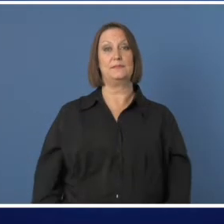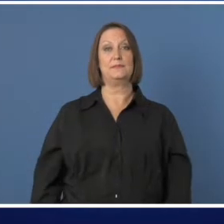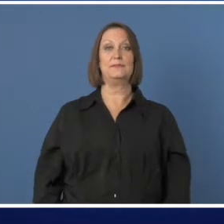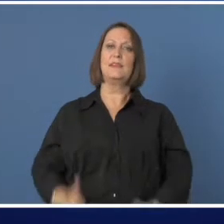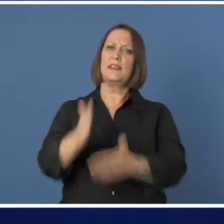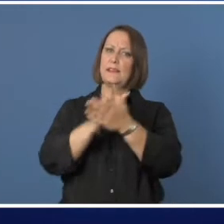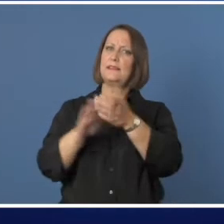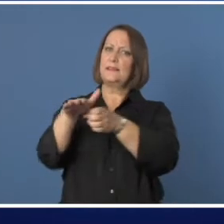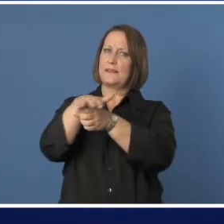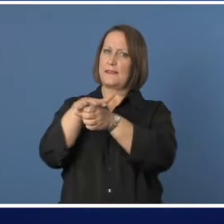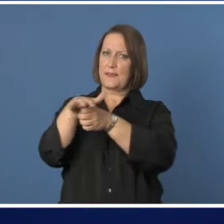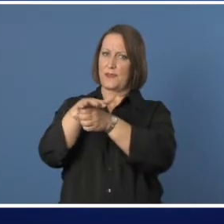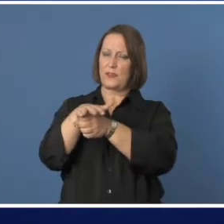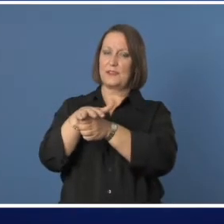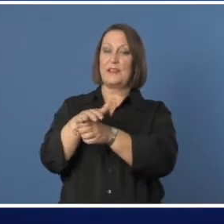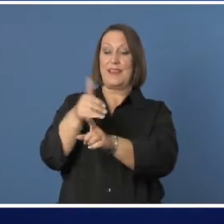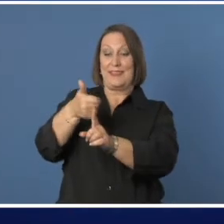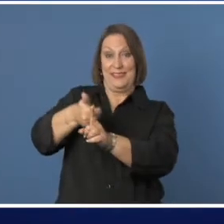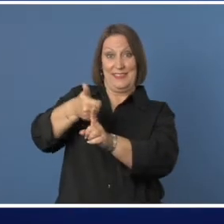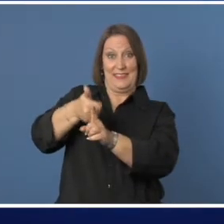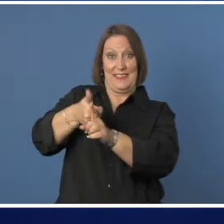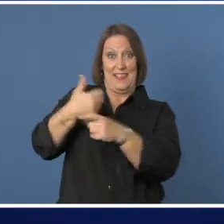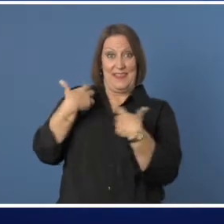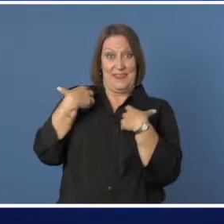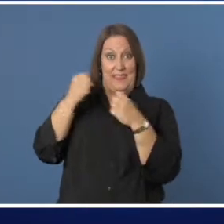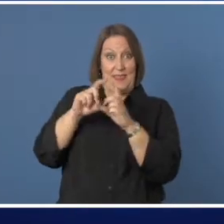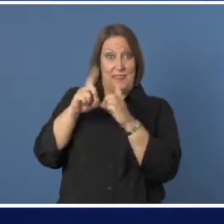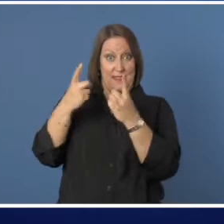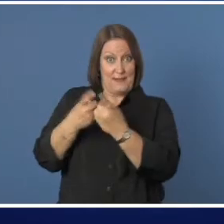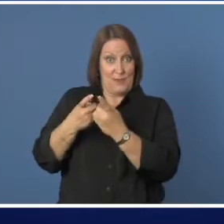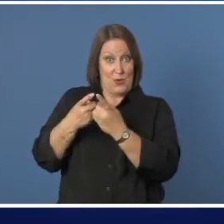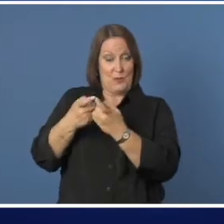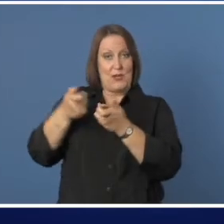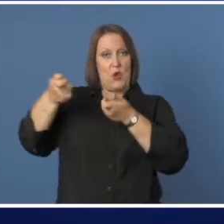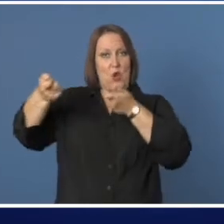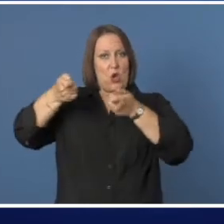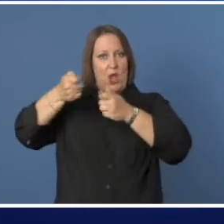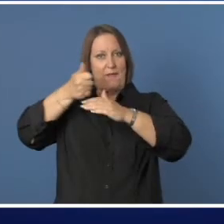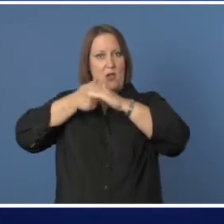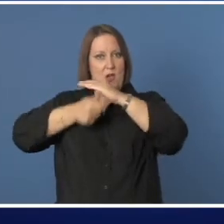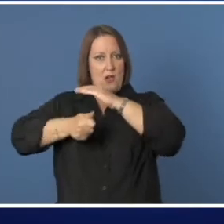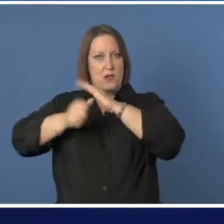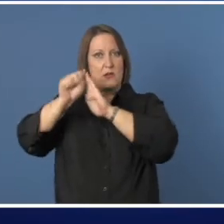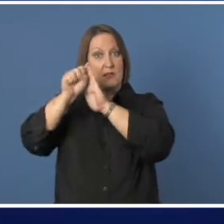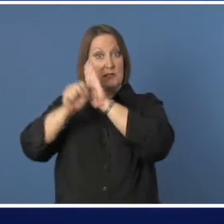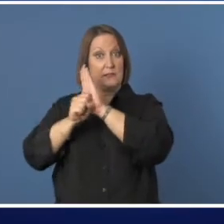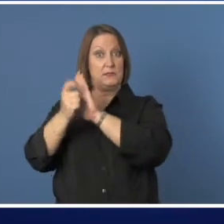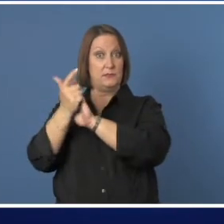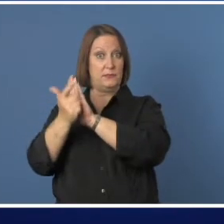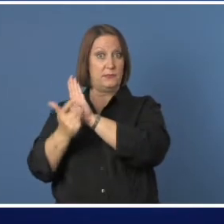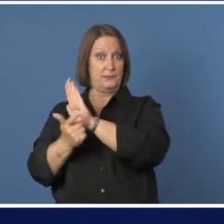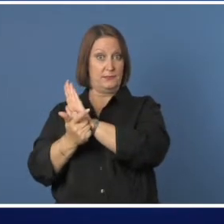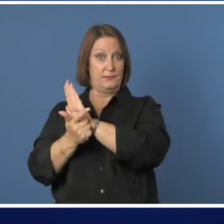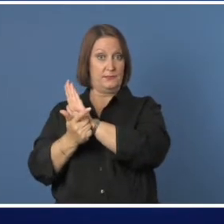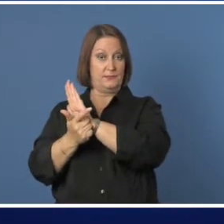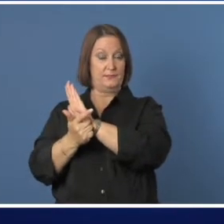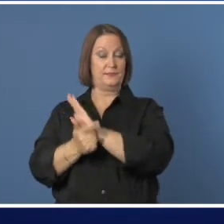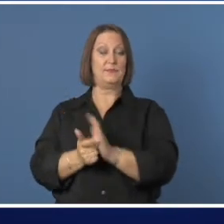In some jurisdictions, local health departments are governed by the provisions of state law.